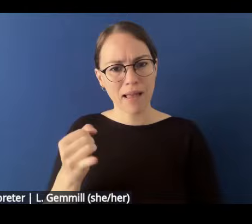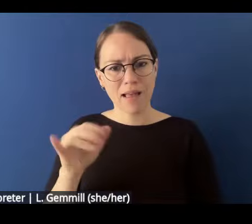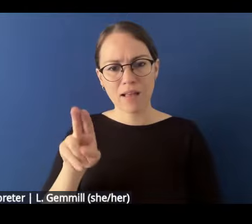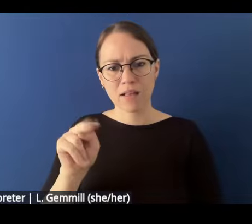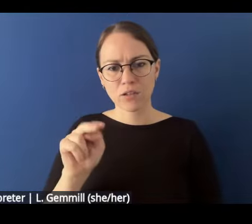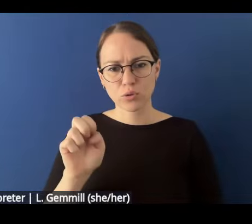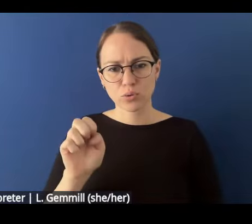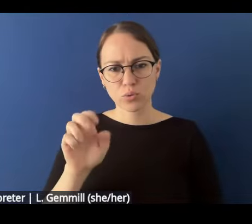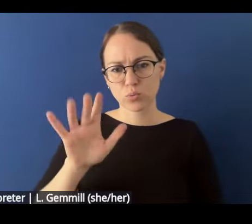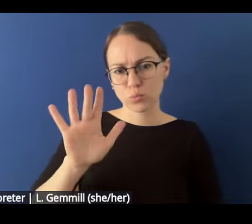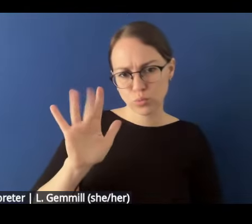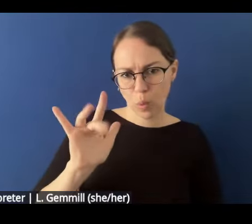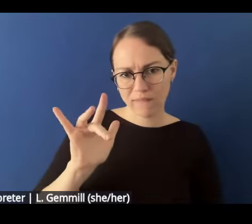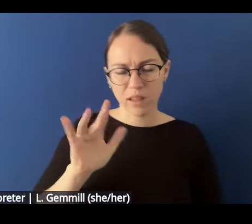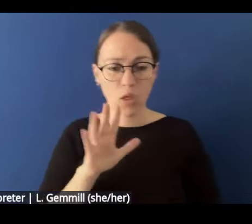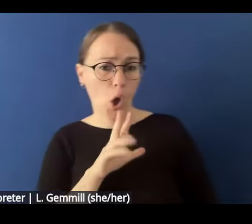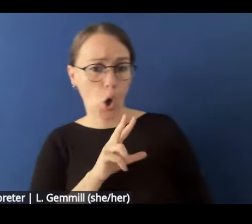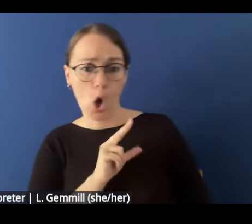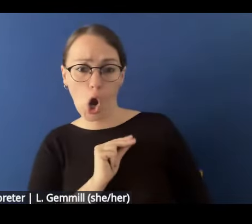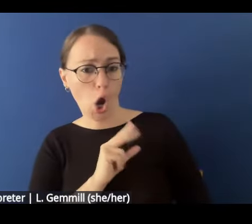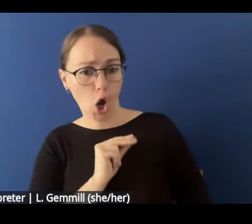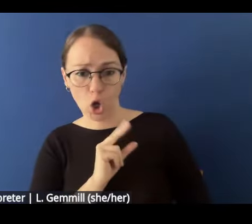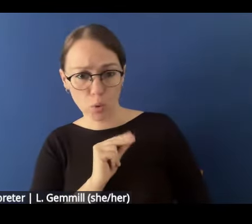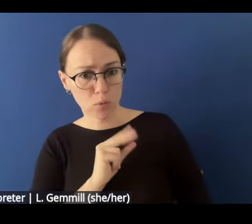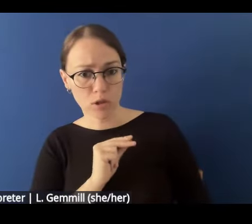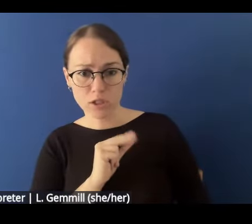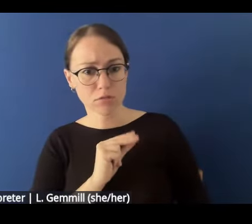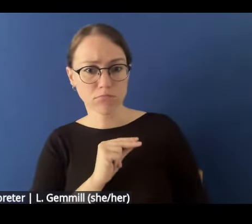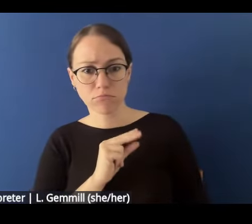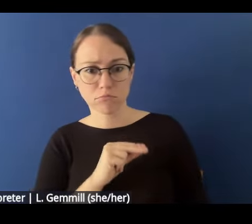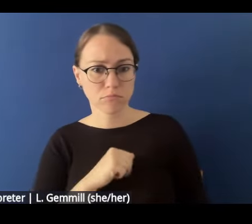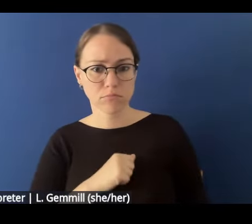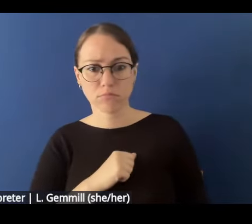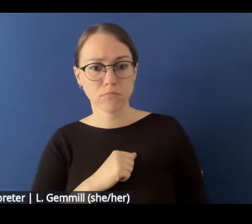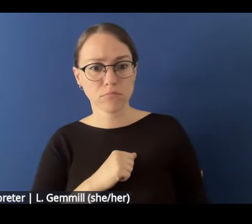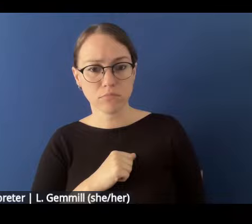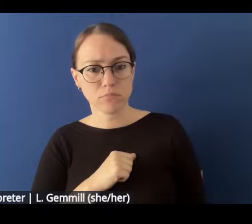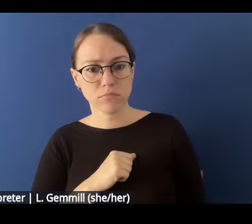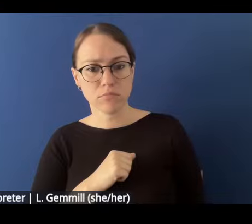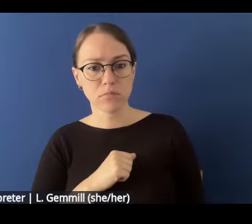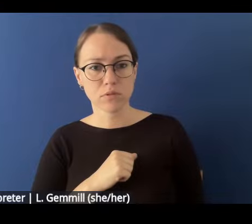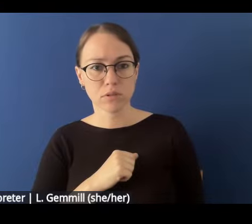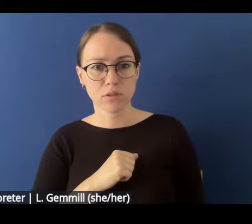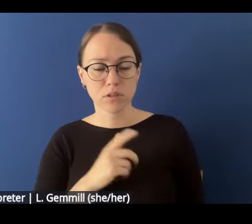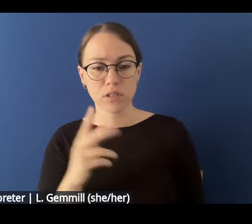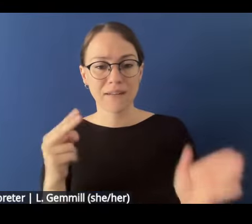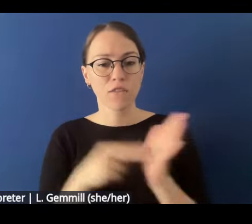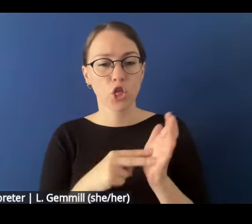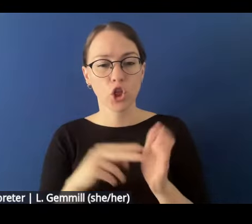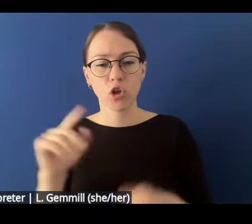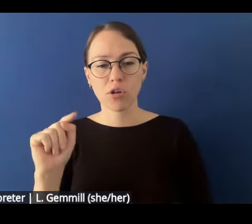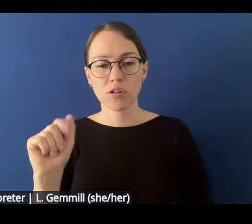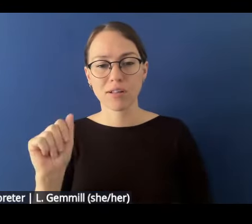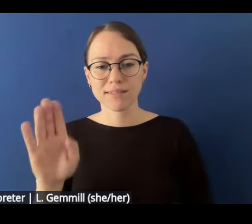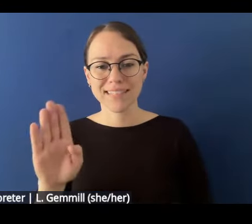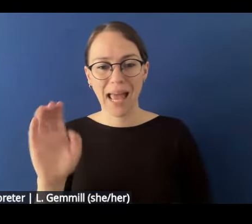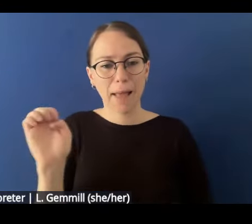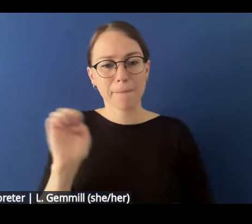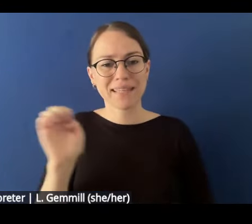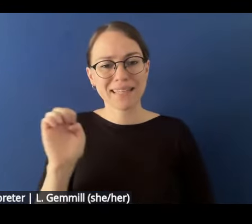No, It did. the petition, if I'm looking at the petition, if you look at tab E, if you look at the actual text of the